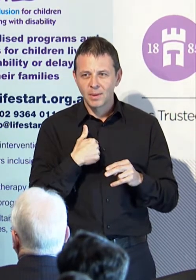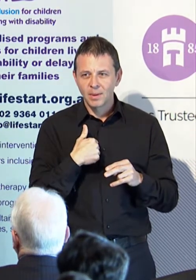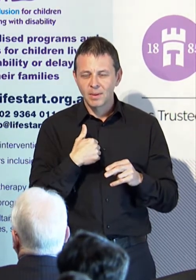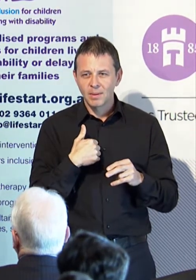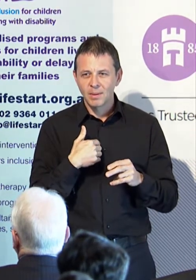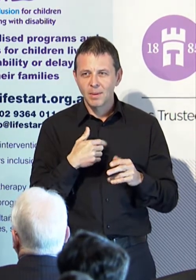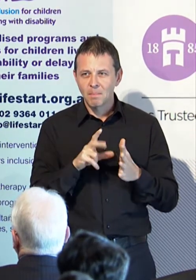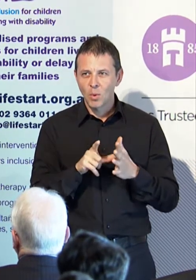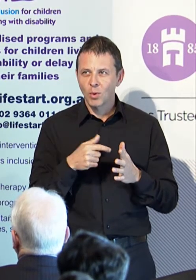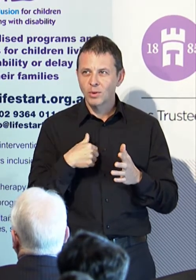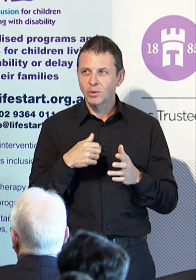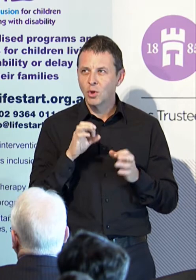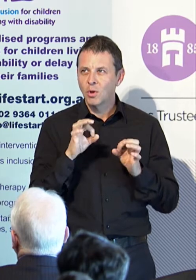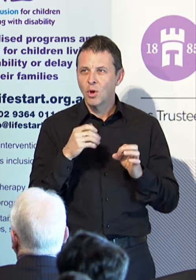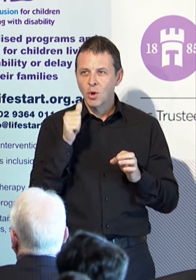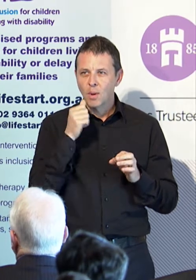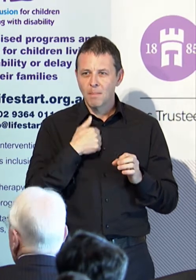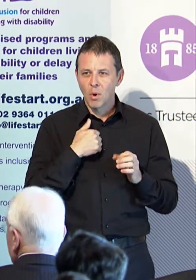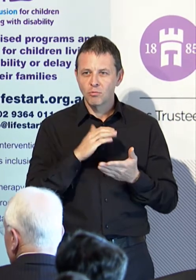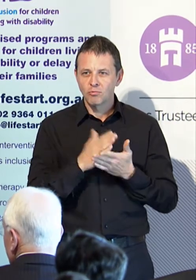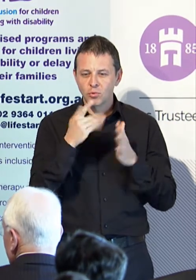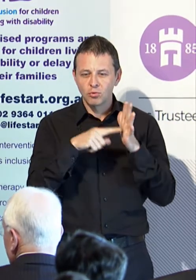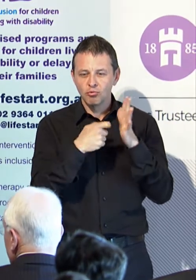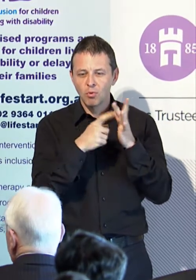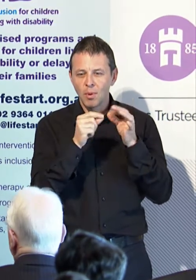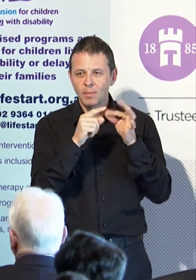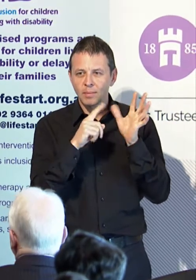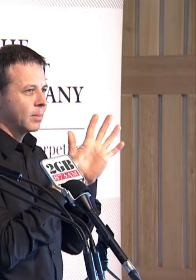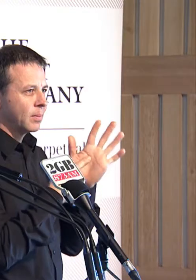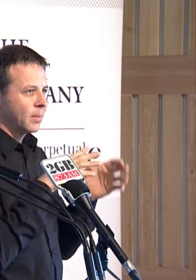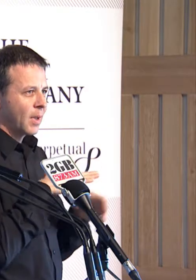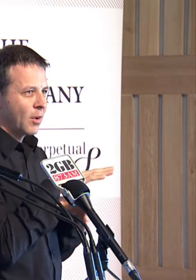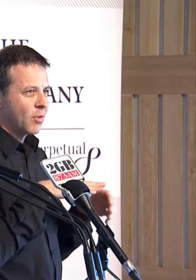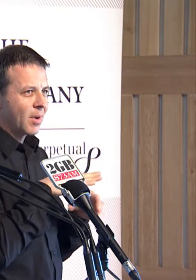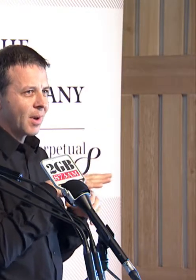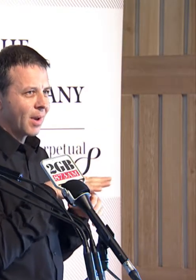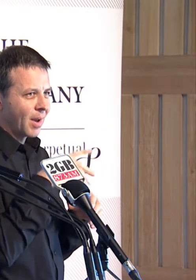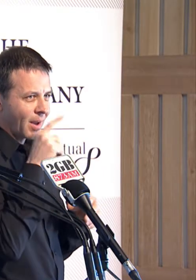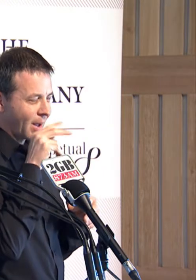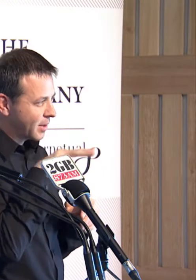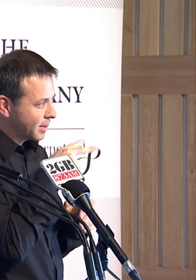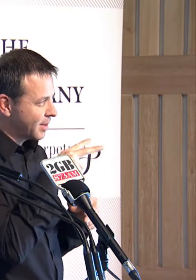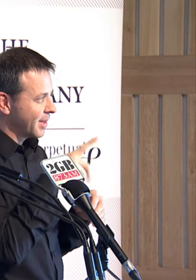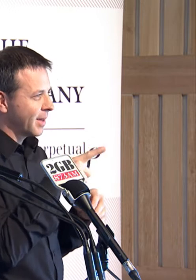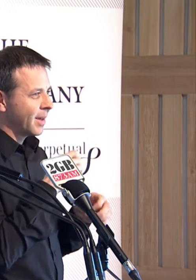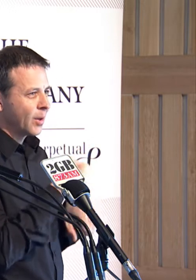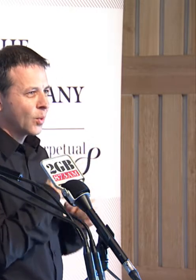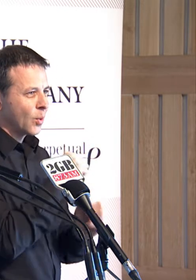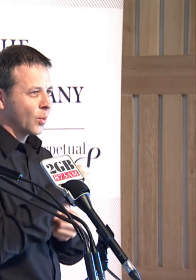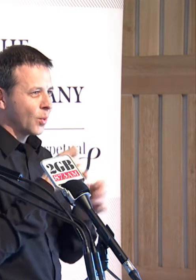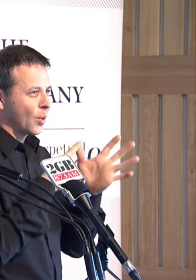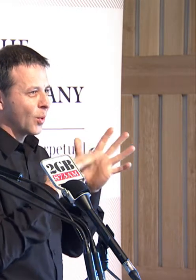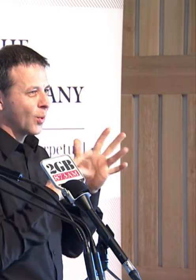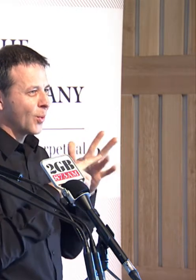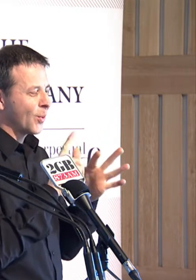my actual tribal area, and I'm in my mind's eye I can see the little bark canoes out here and the wisp of smoke in the